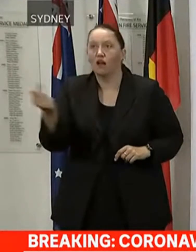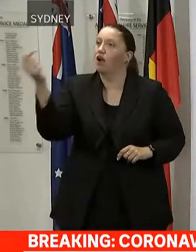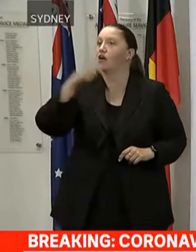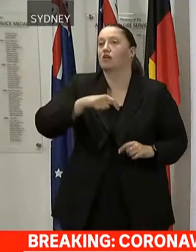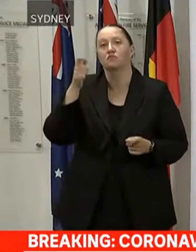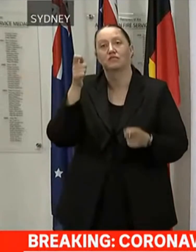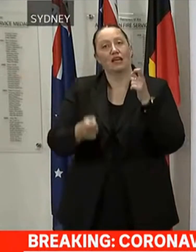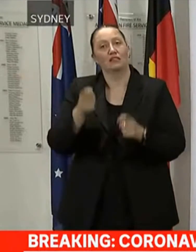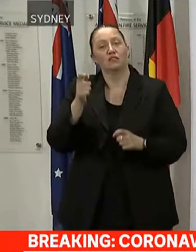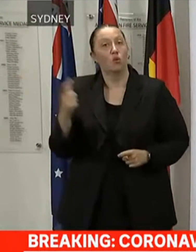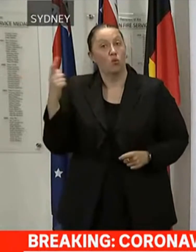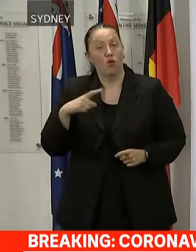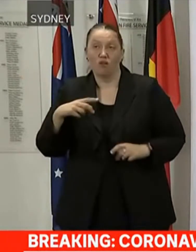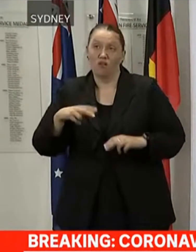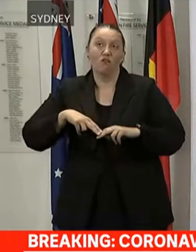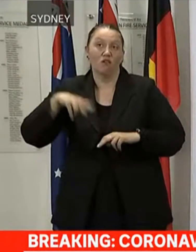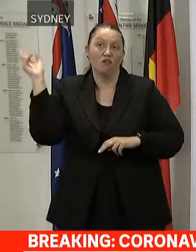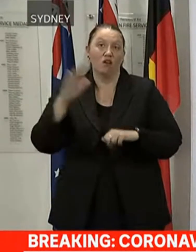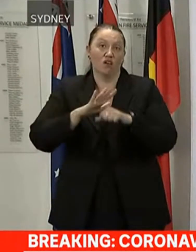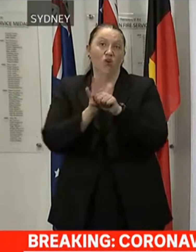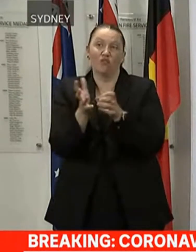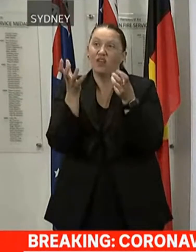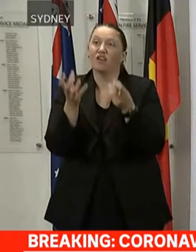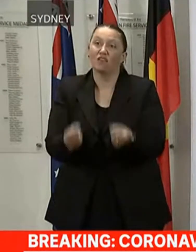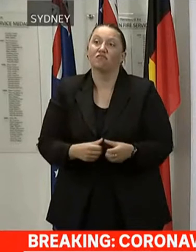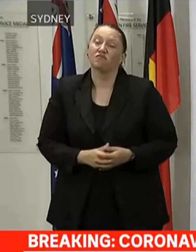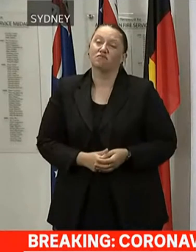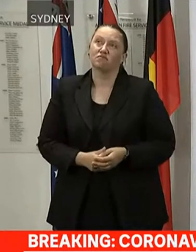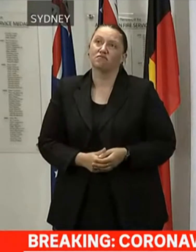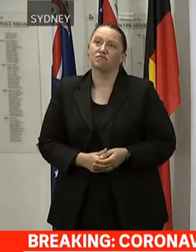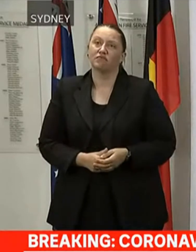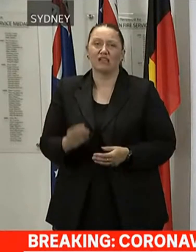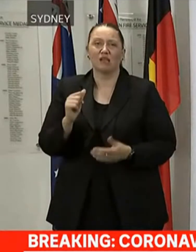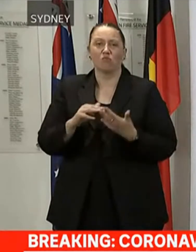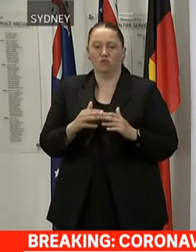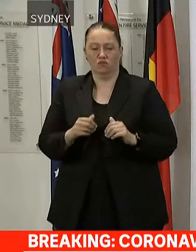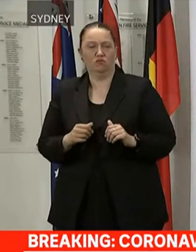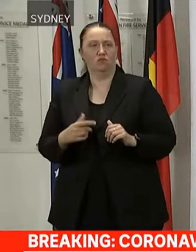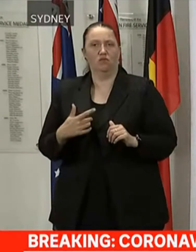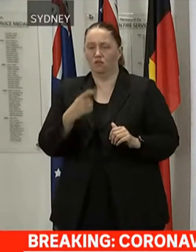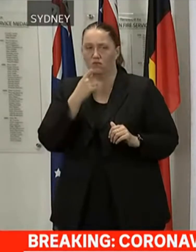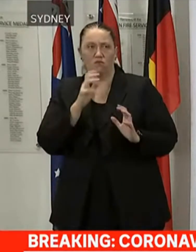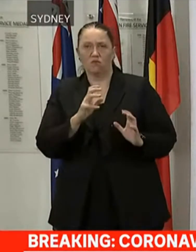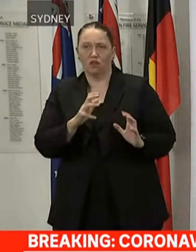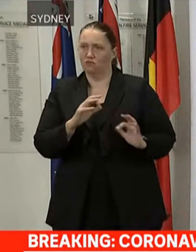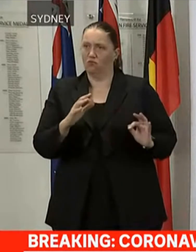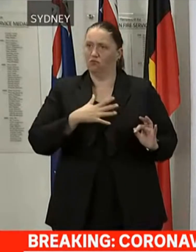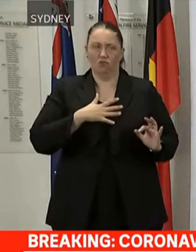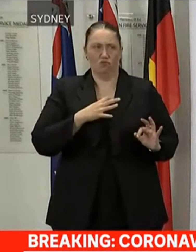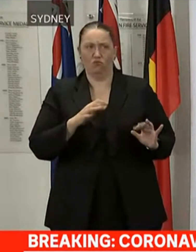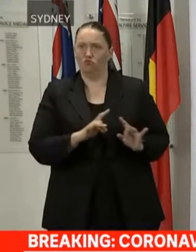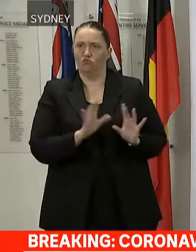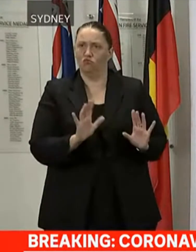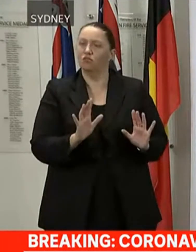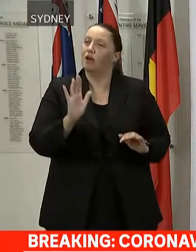please come forward and get tested? And we know for some communities that is not something they're used to doing, but we really need